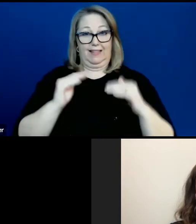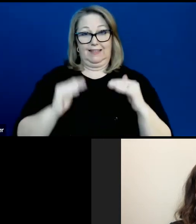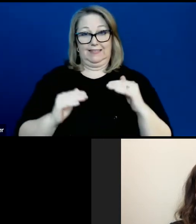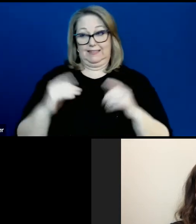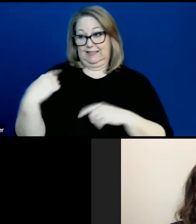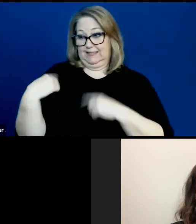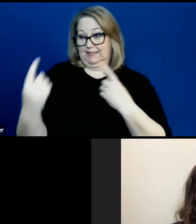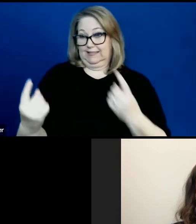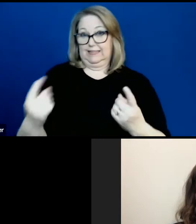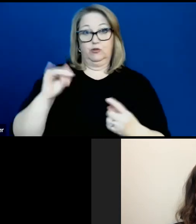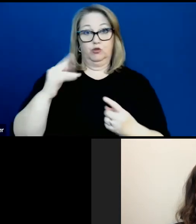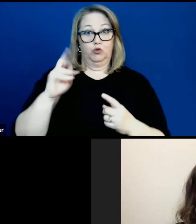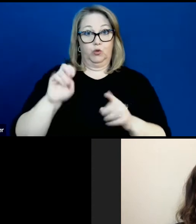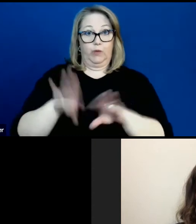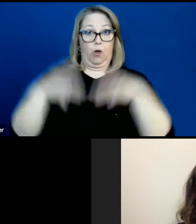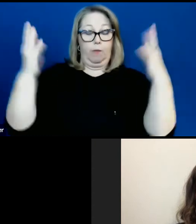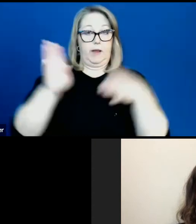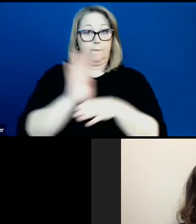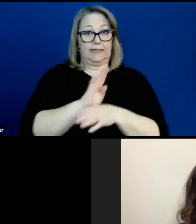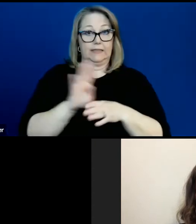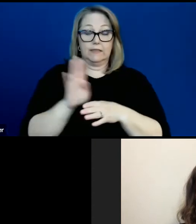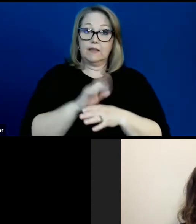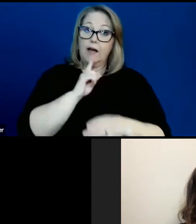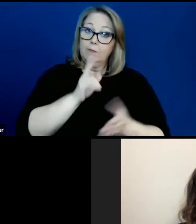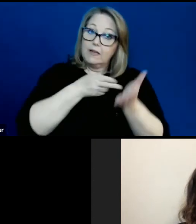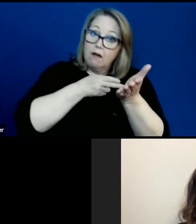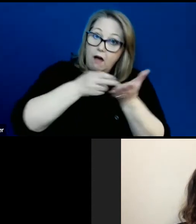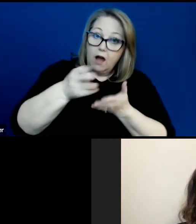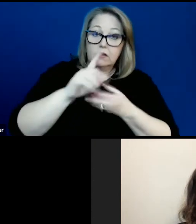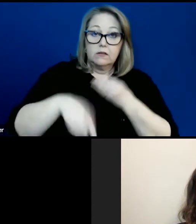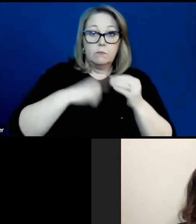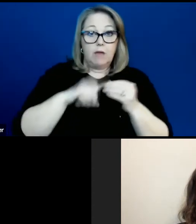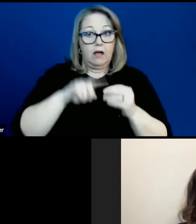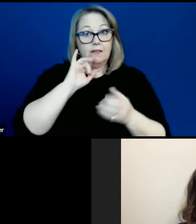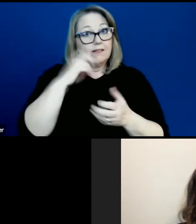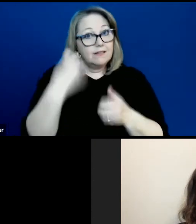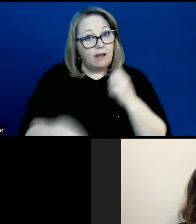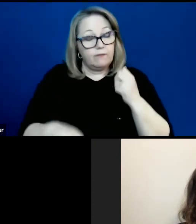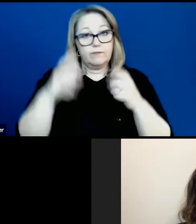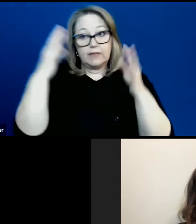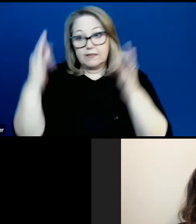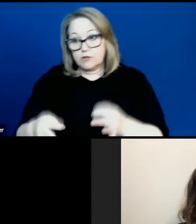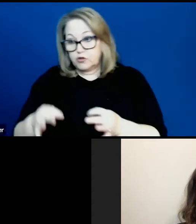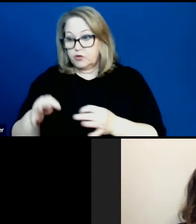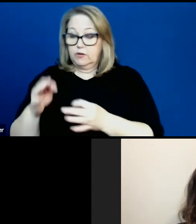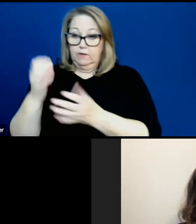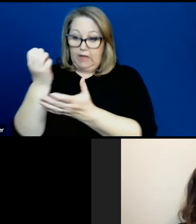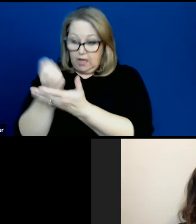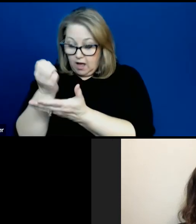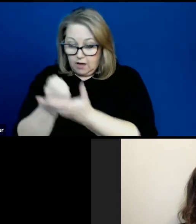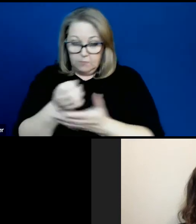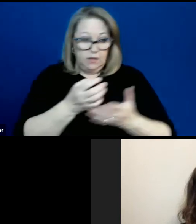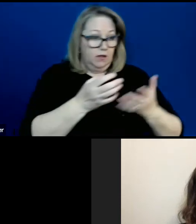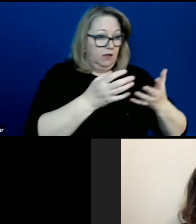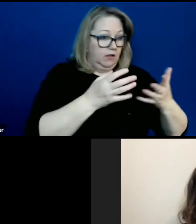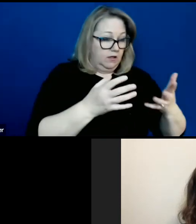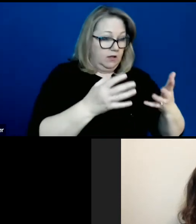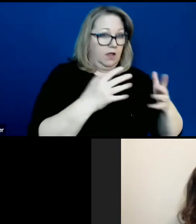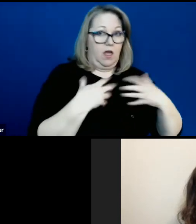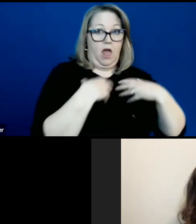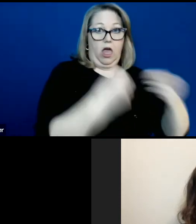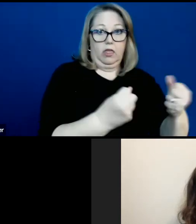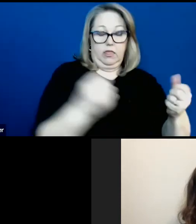opening back up. I've been up front about how difficult this is. We've made adjustments along the way. We're now in this